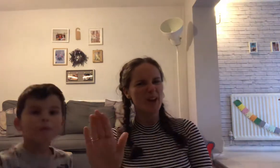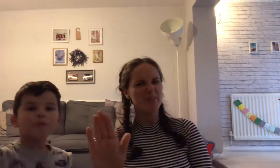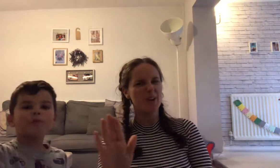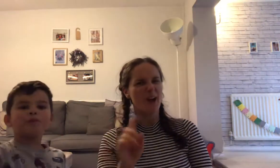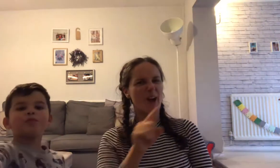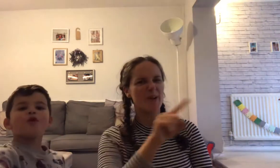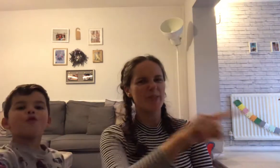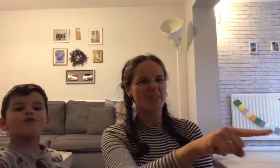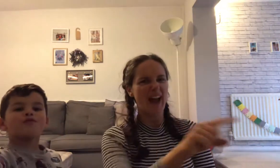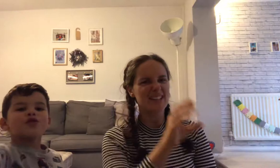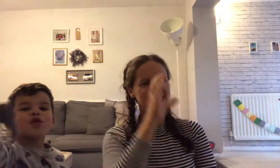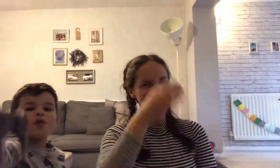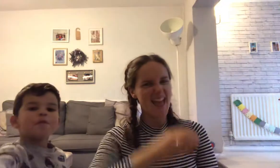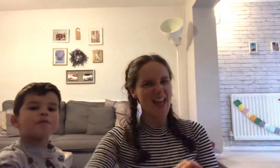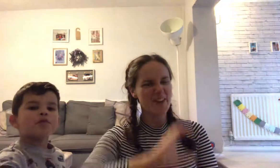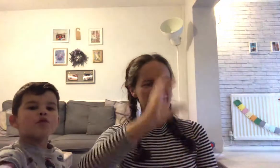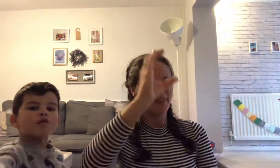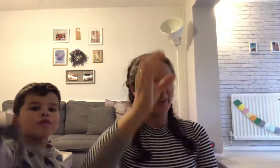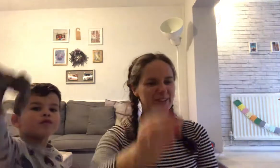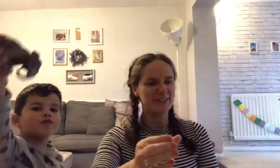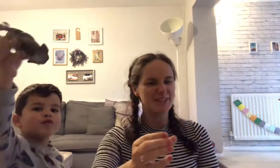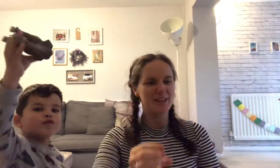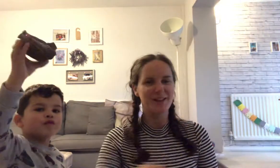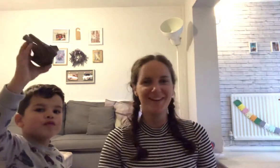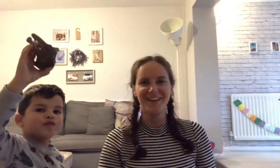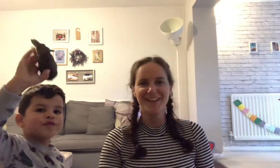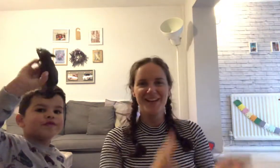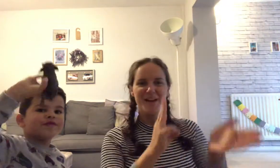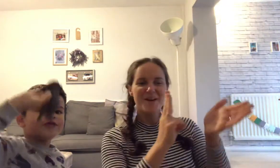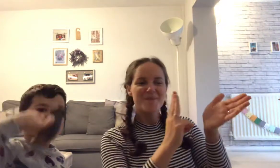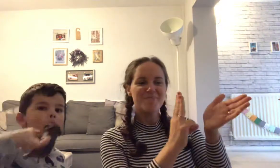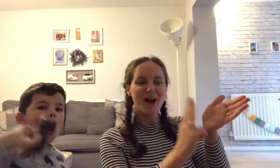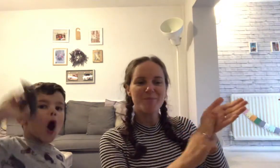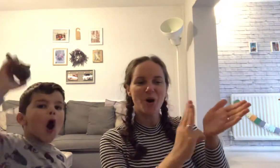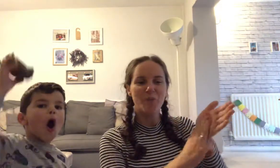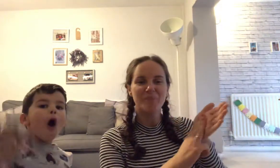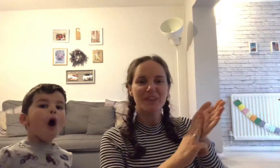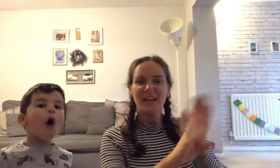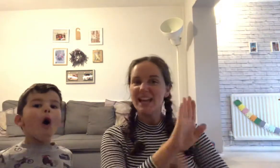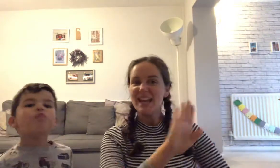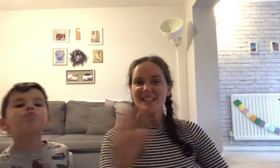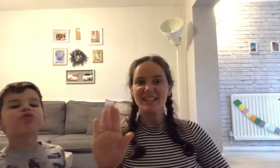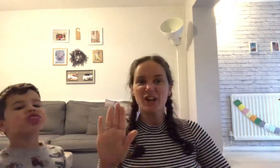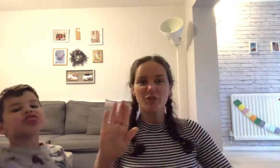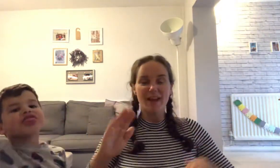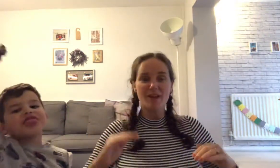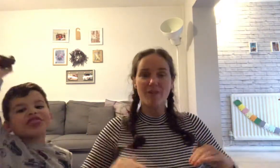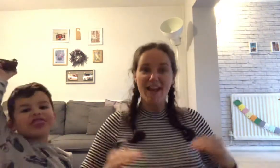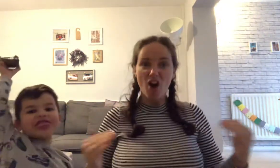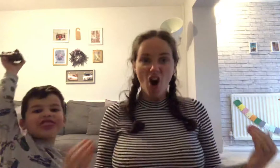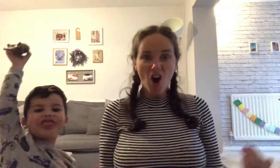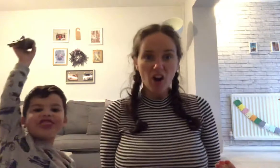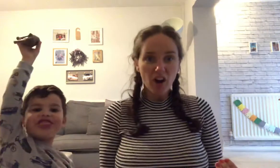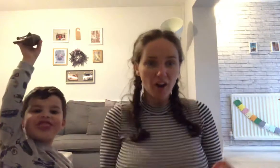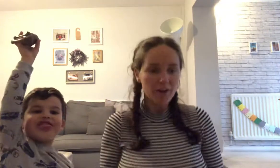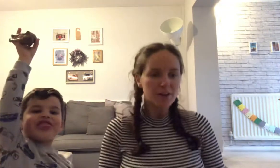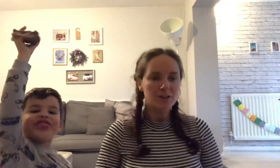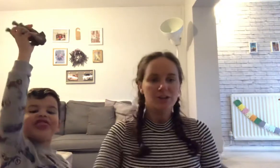No. That's an elephant. My mum isn't a great hunk.